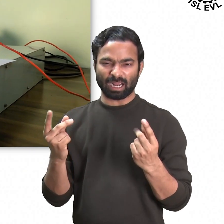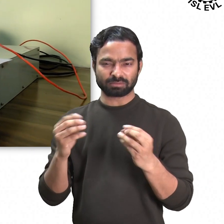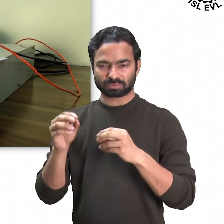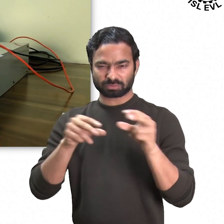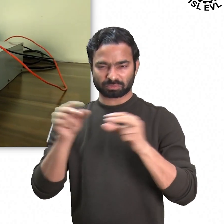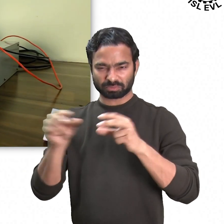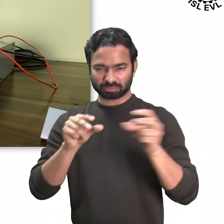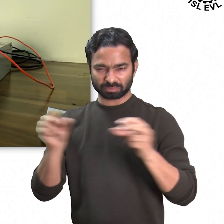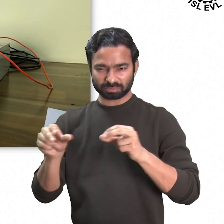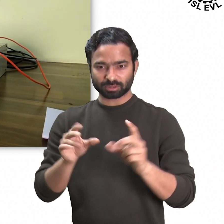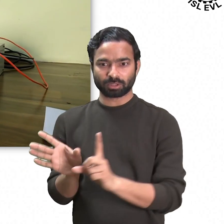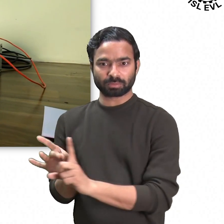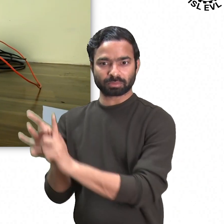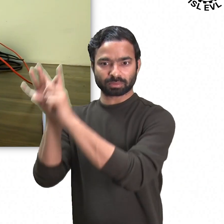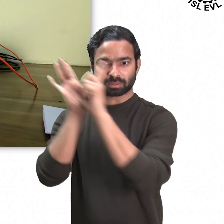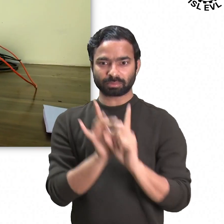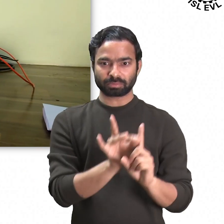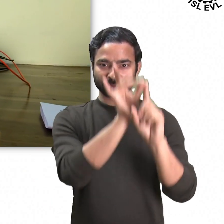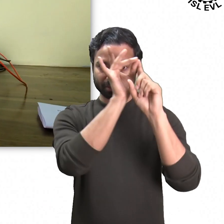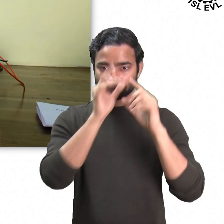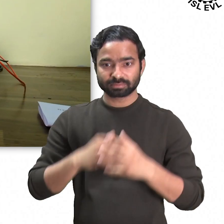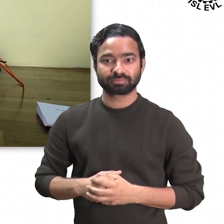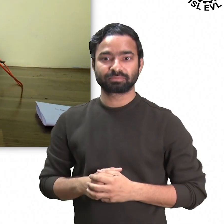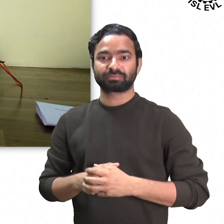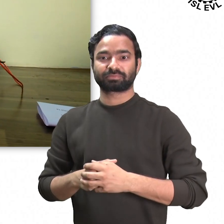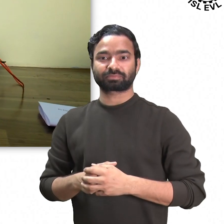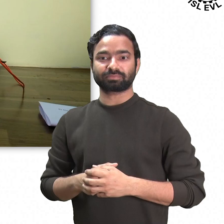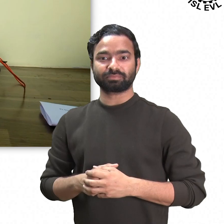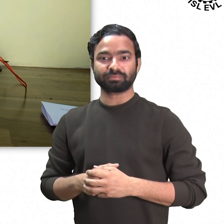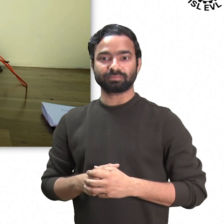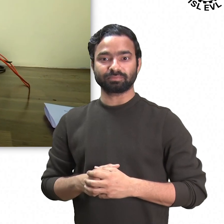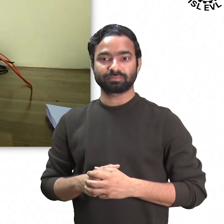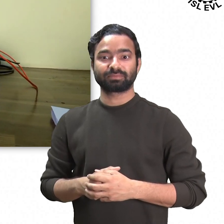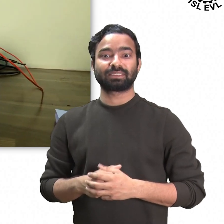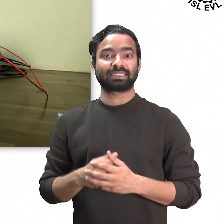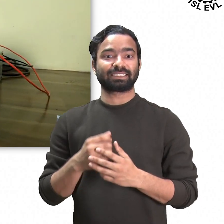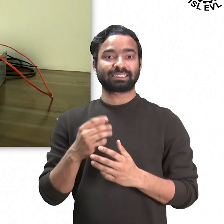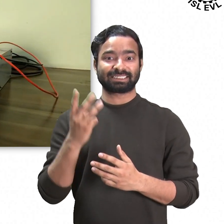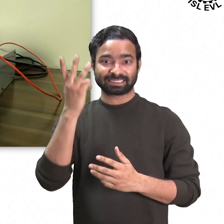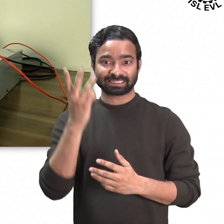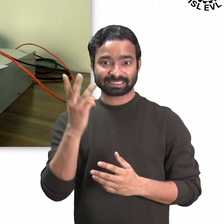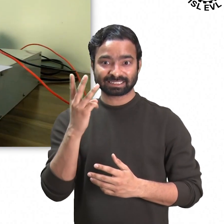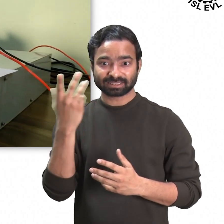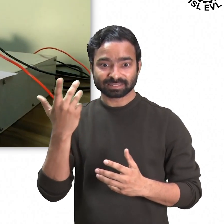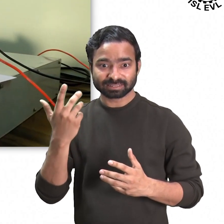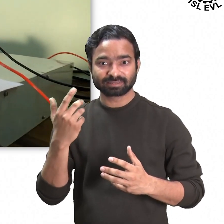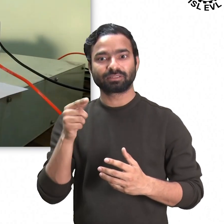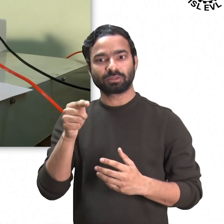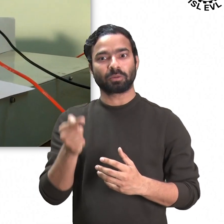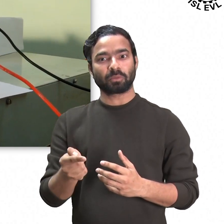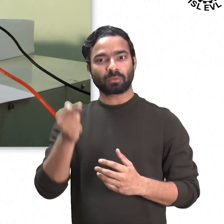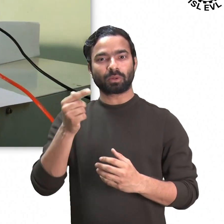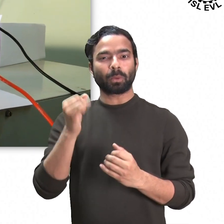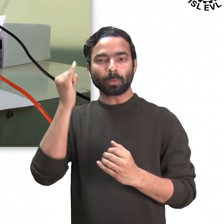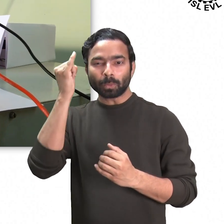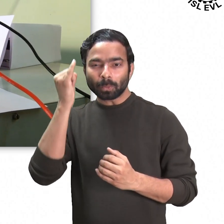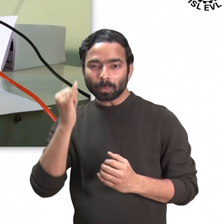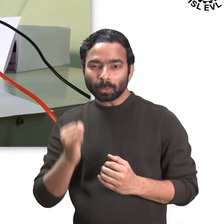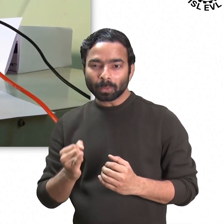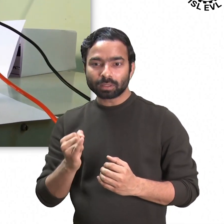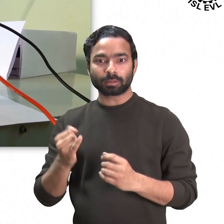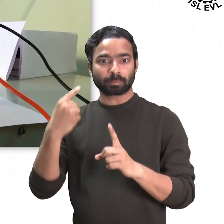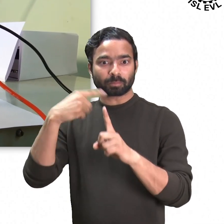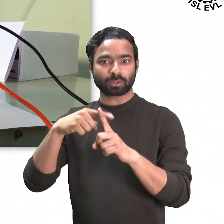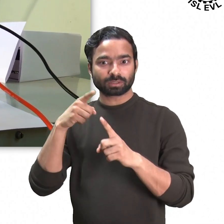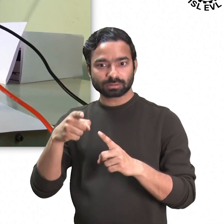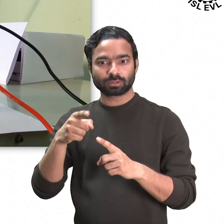rapid increase in gas formation as the cell voltage is increased. At 3 volt, there is a possibility of ozone formation at the